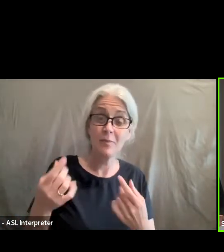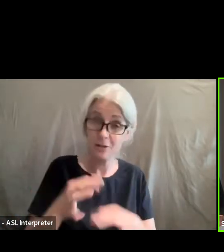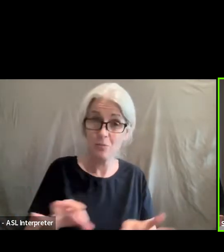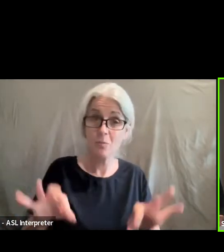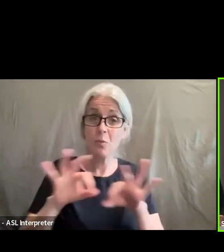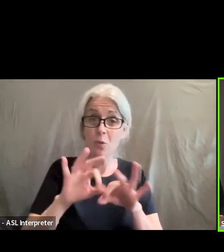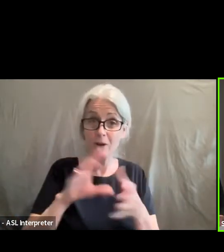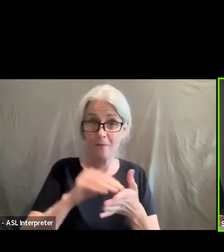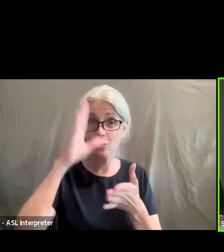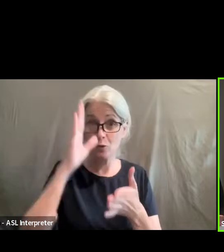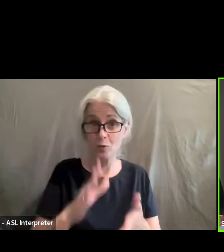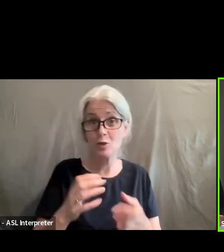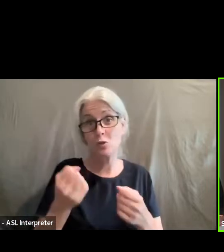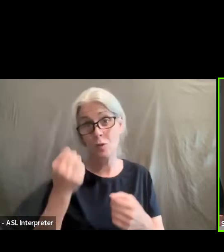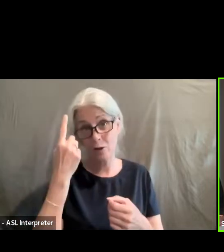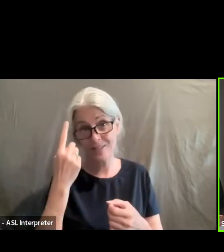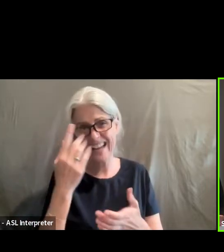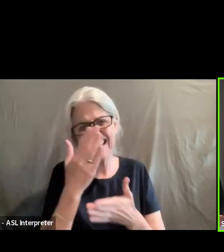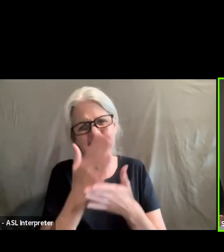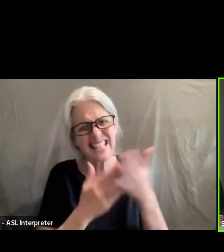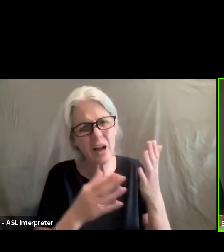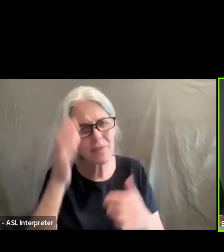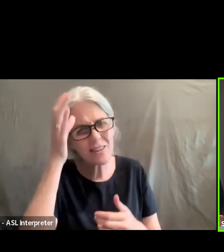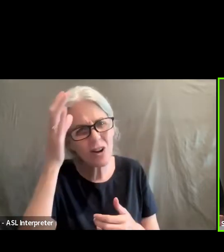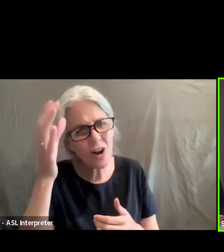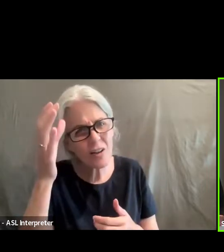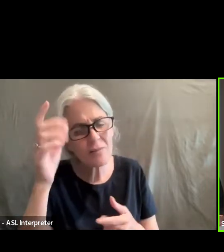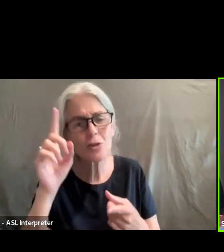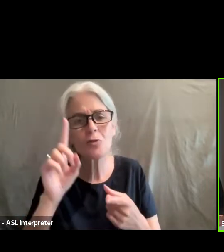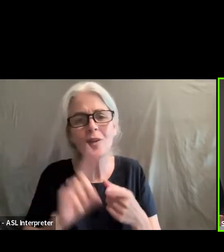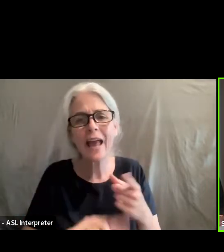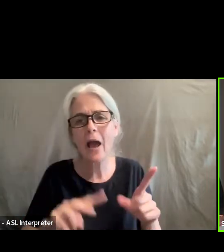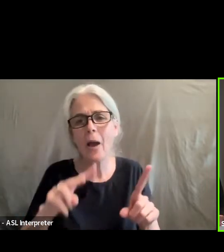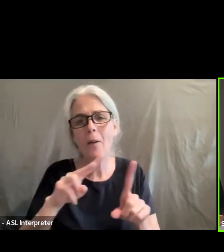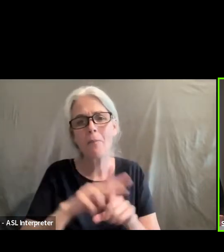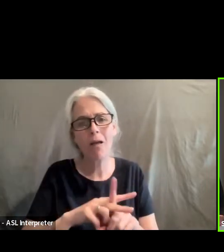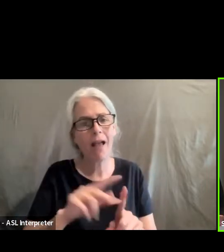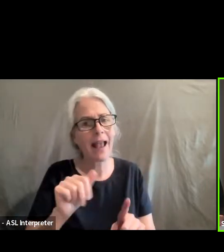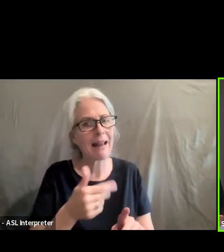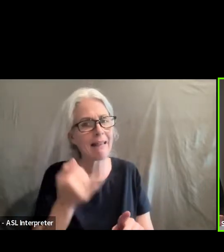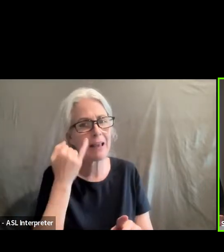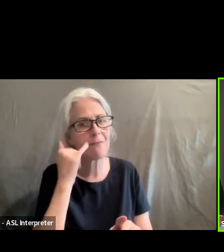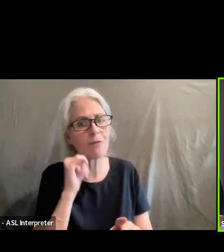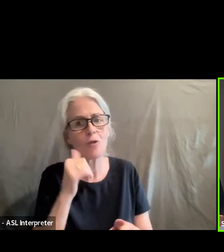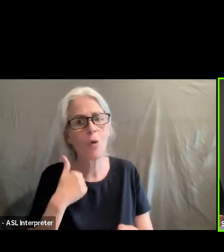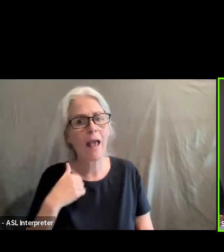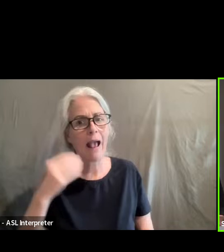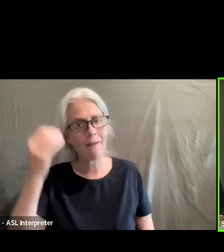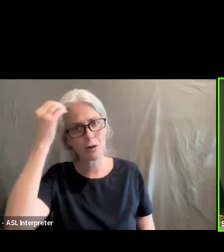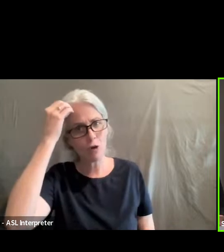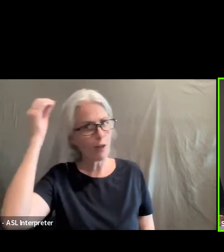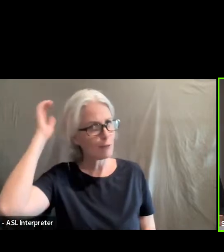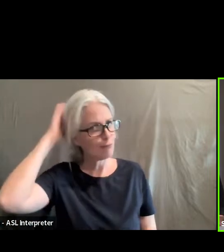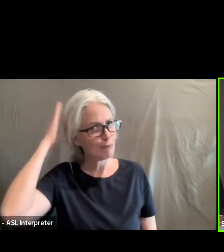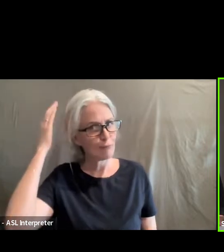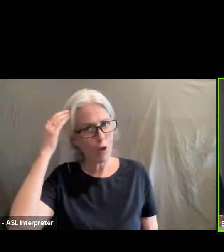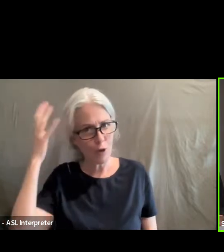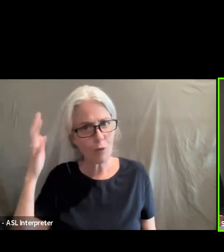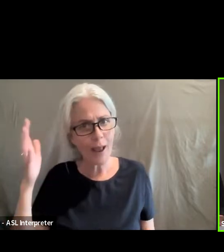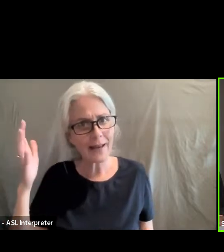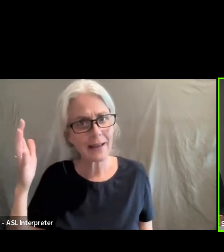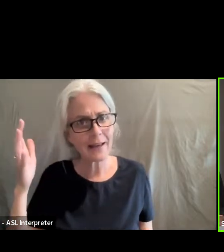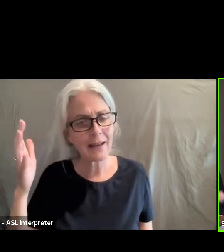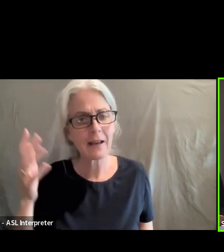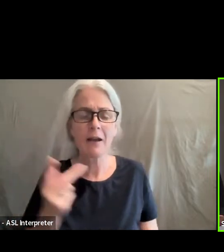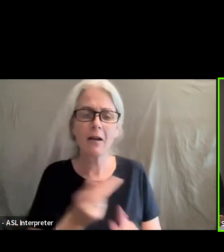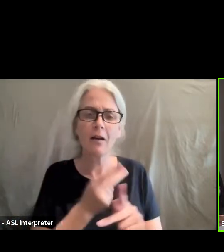to understand some of these concepts, because you're not able to apply anything if you don't have some of this knowledge in your mind. And I think so it's distinguished